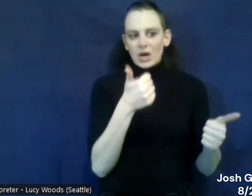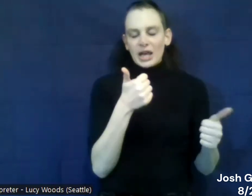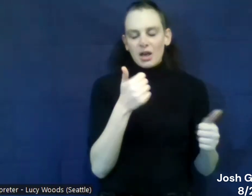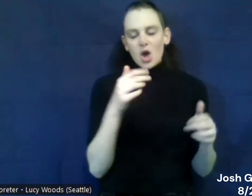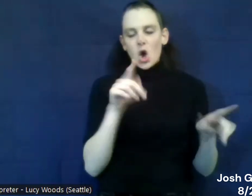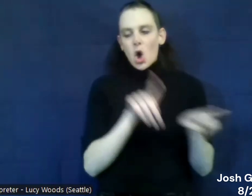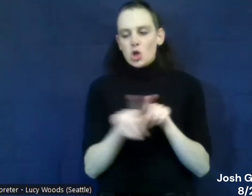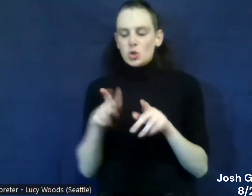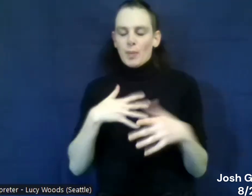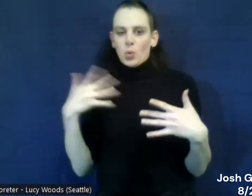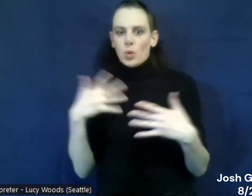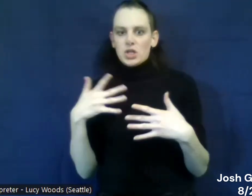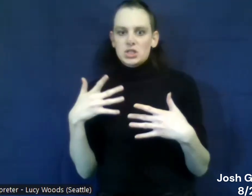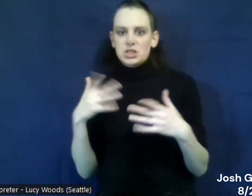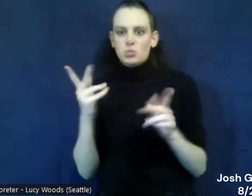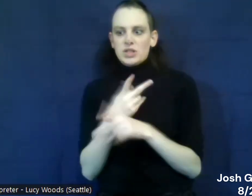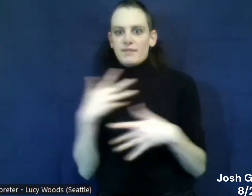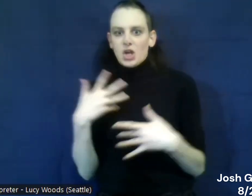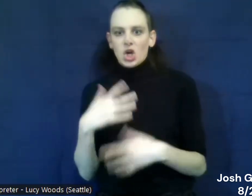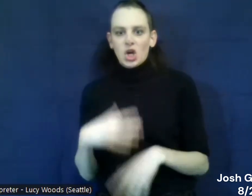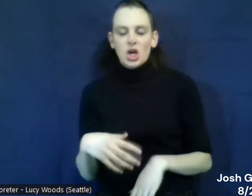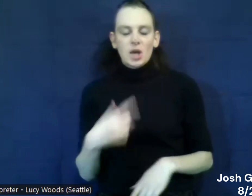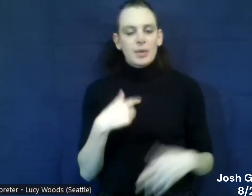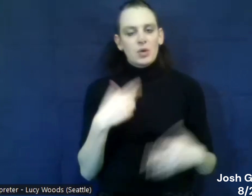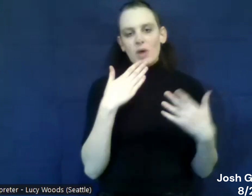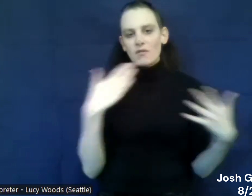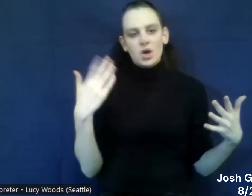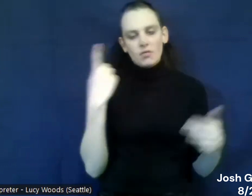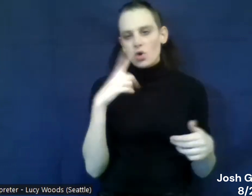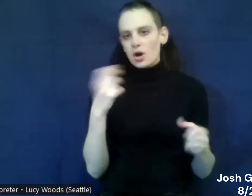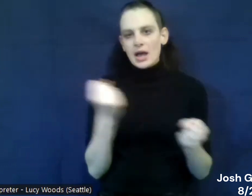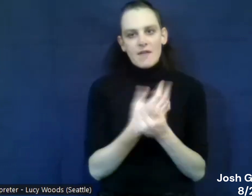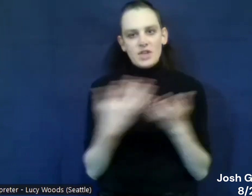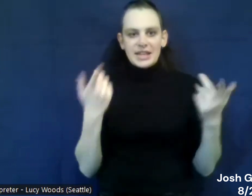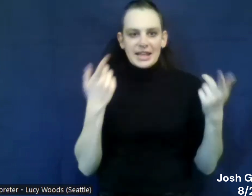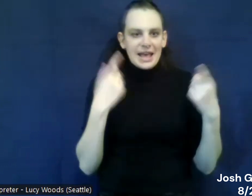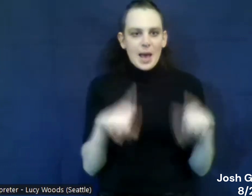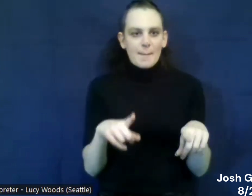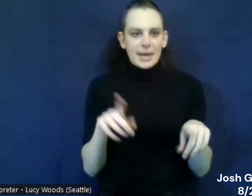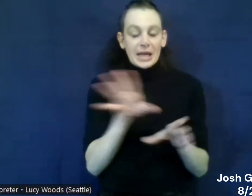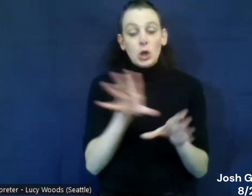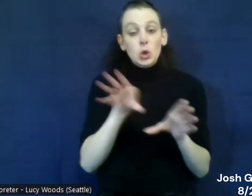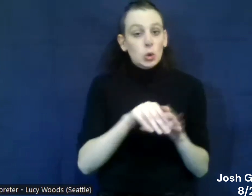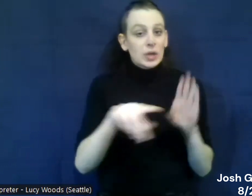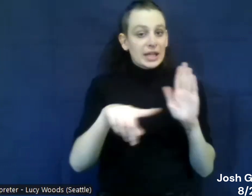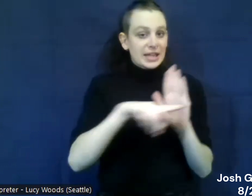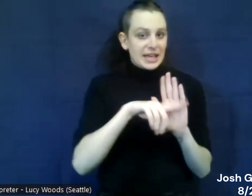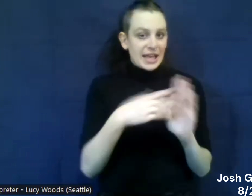And I'm so grateful for all the things that have happened, including the negative things, because